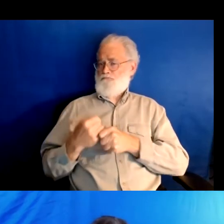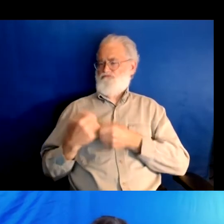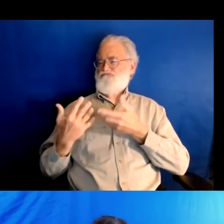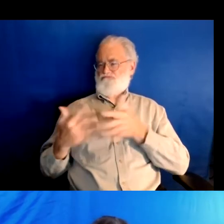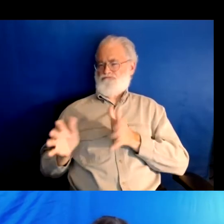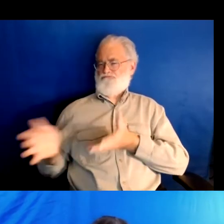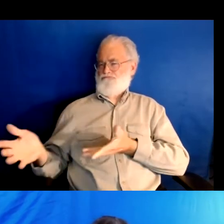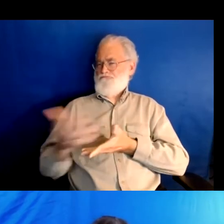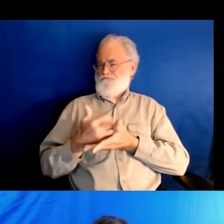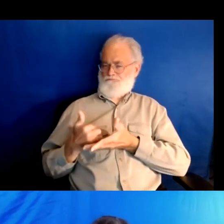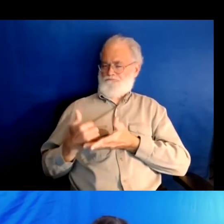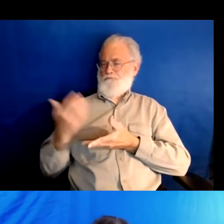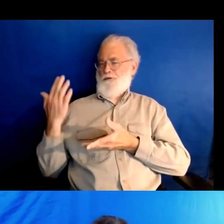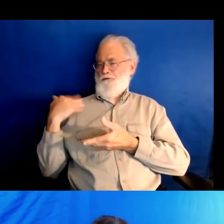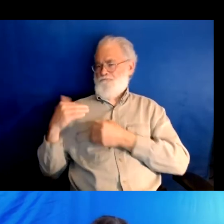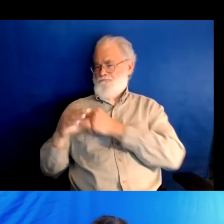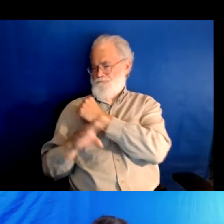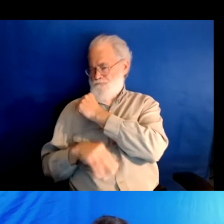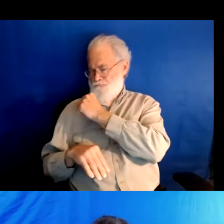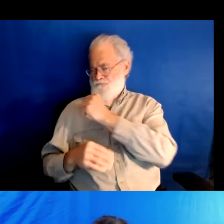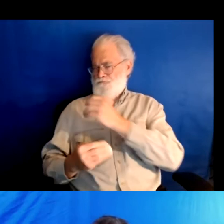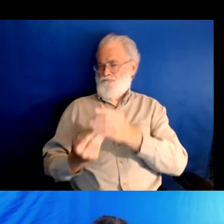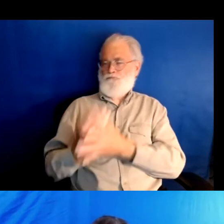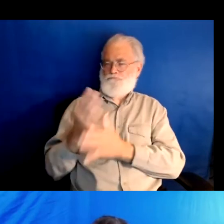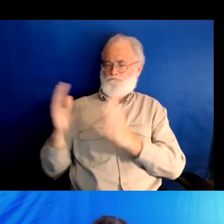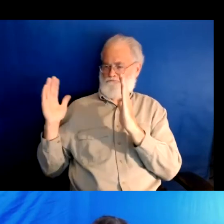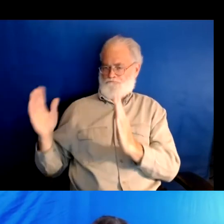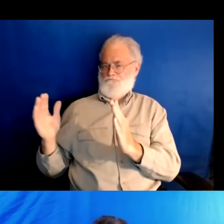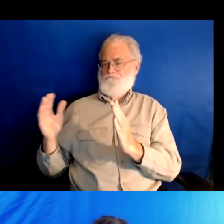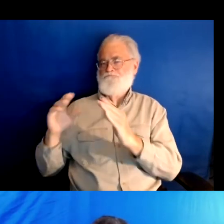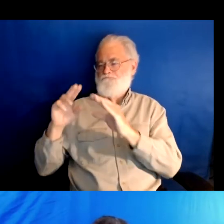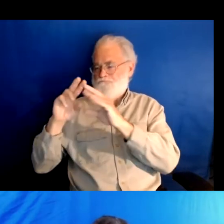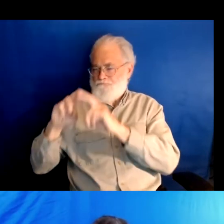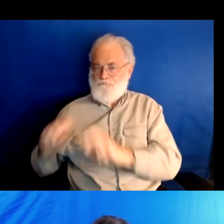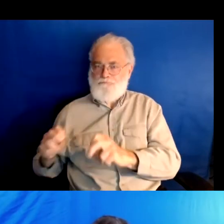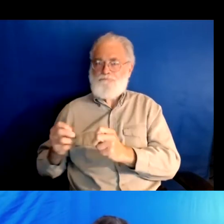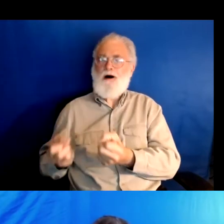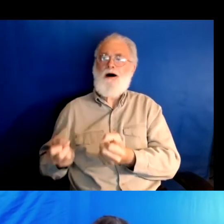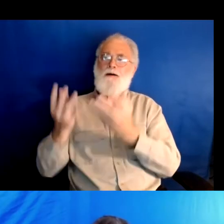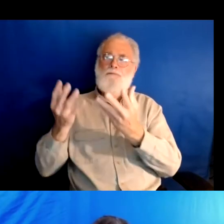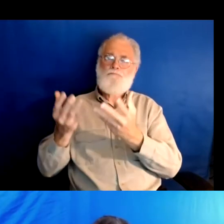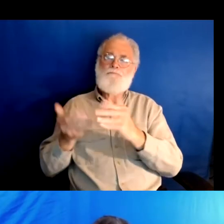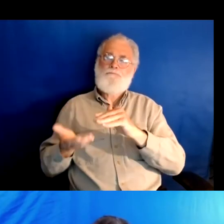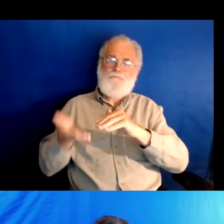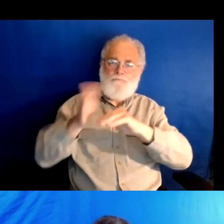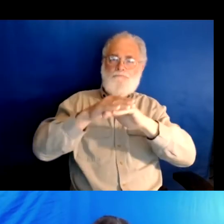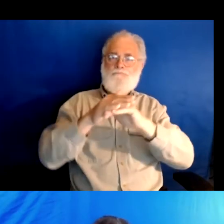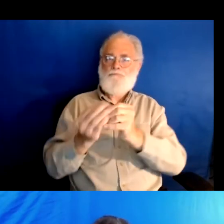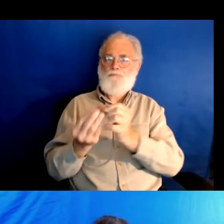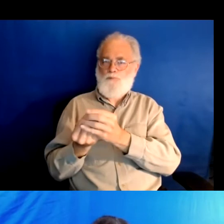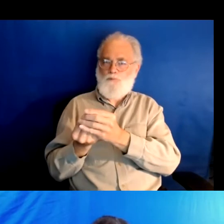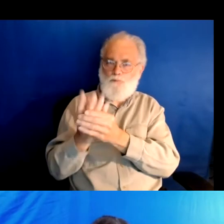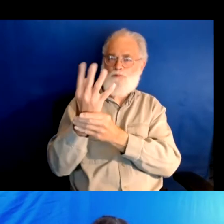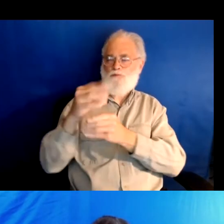and do the MAP testing. We've already done that in the fall and in the spring. And we